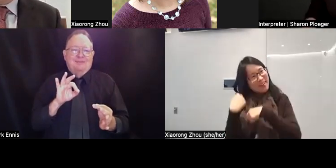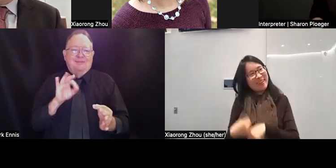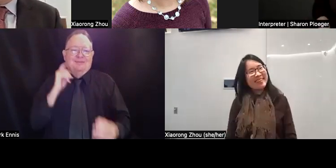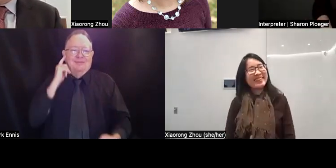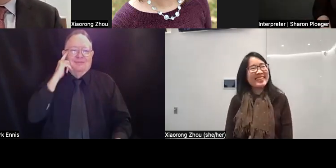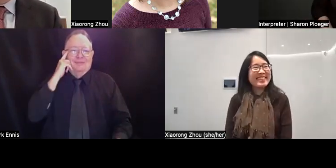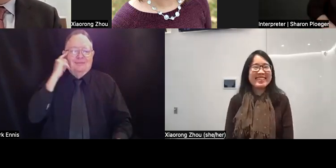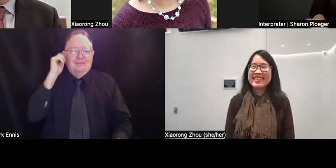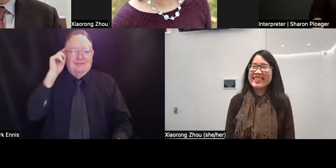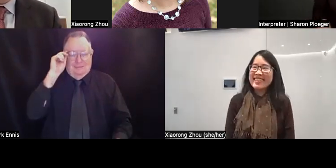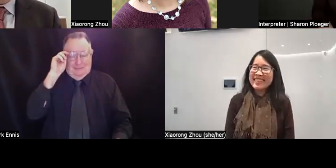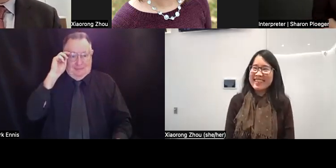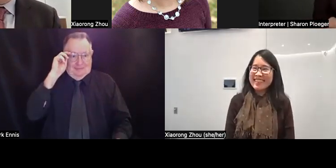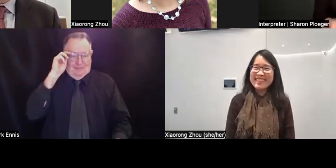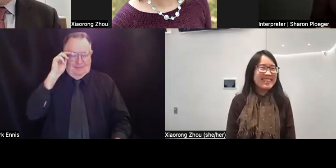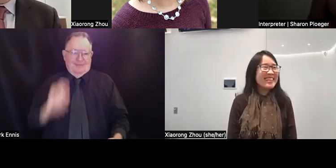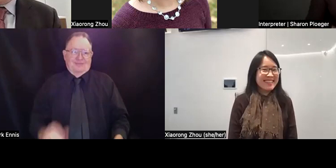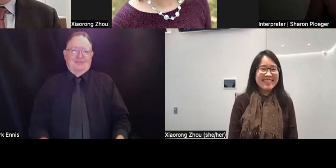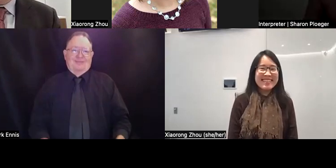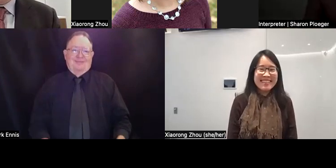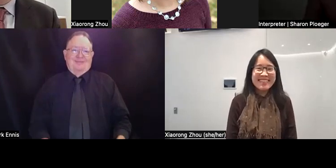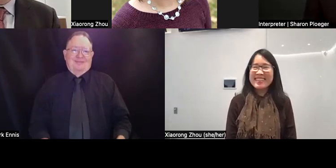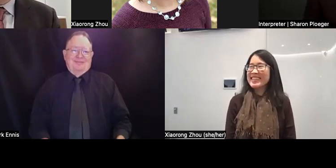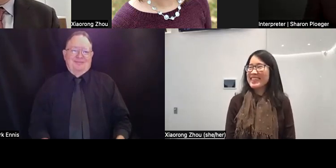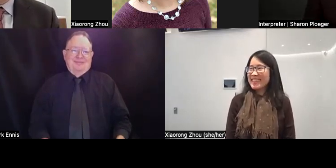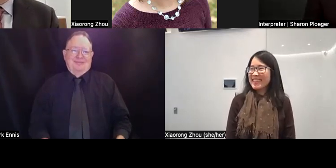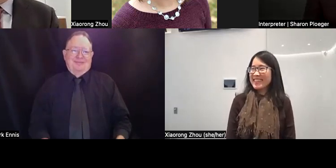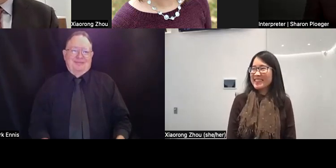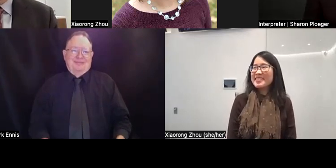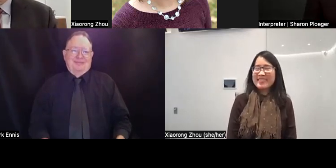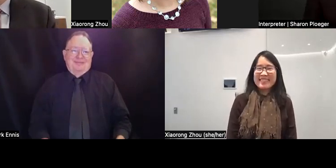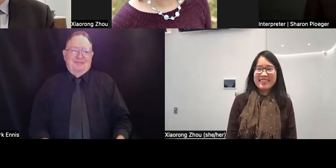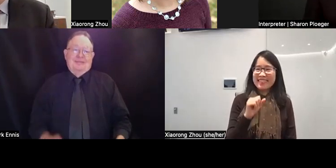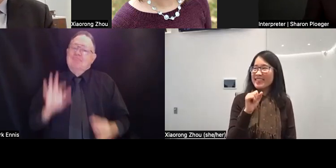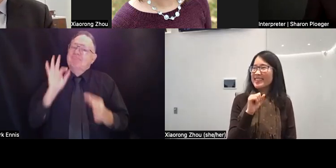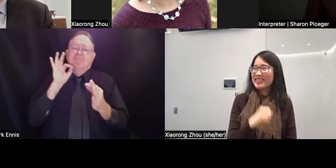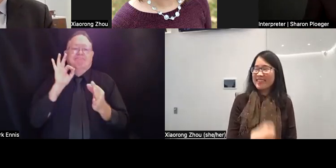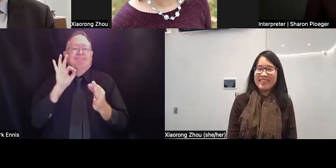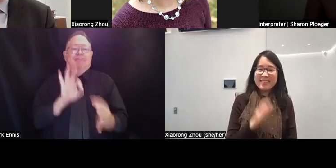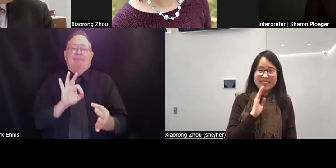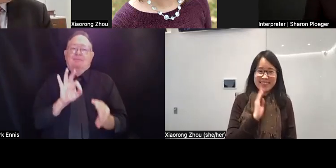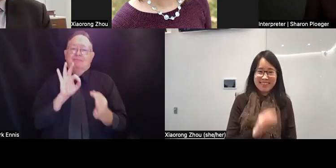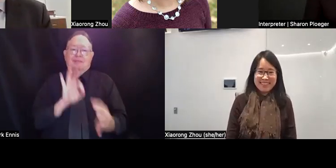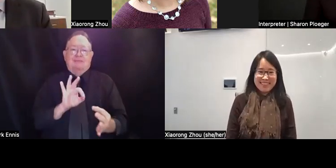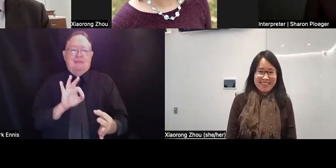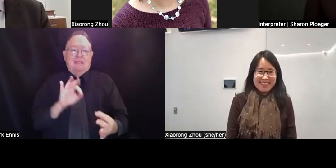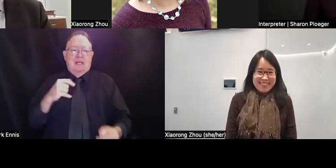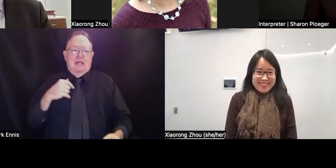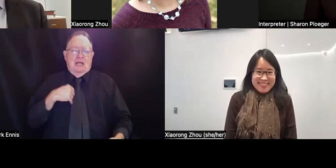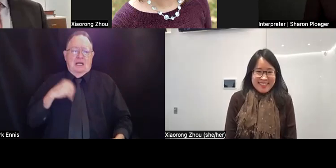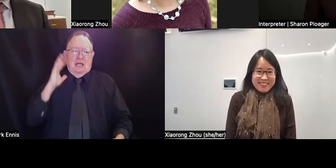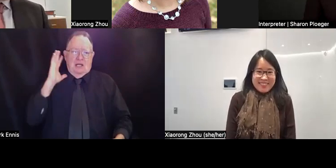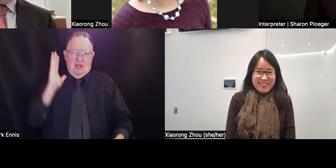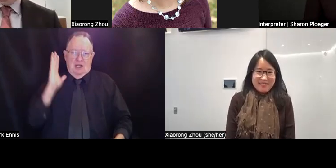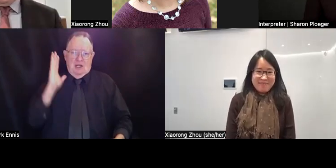you know, take ASL classes, learn all about it, and then you can come to camp. Perfect. I'll hold everyone to